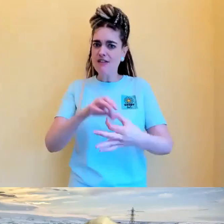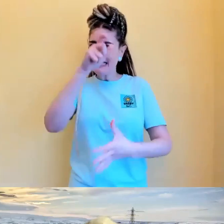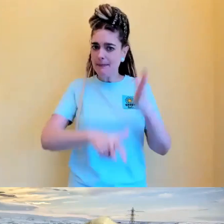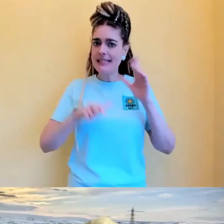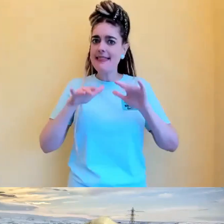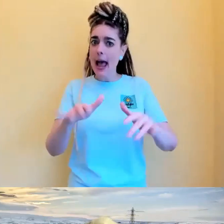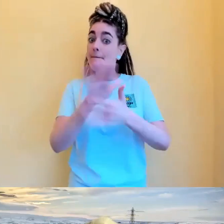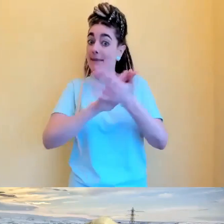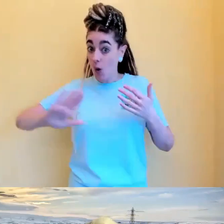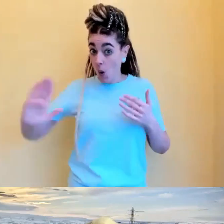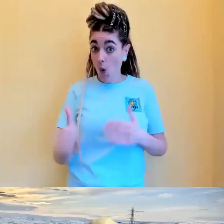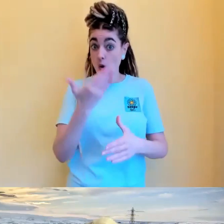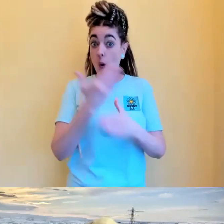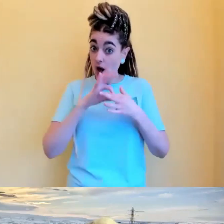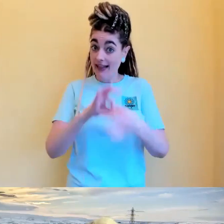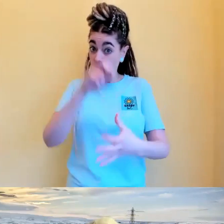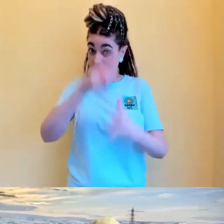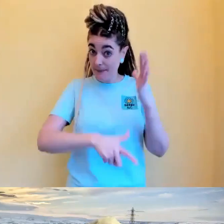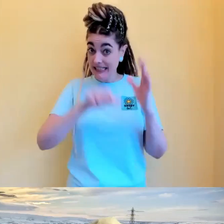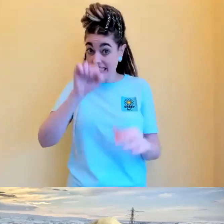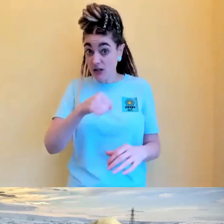all of your work do that?